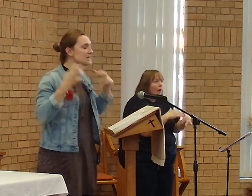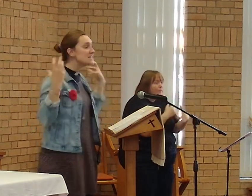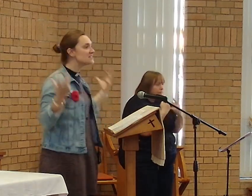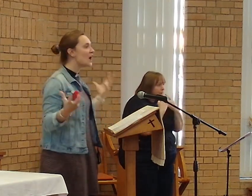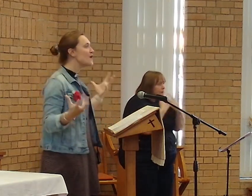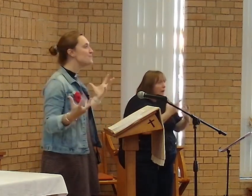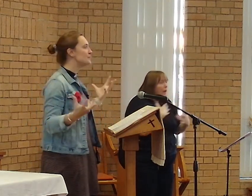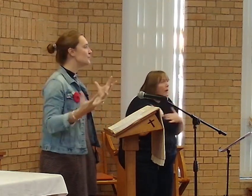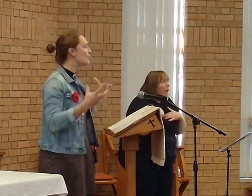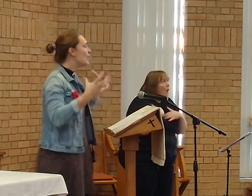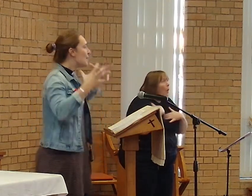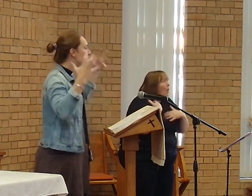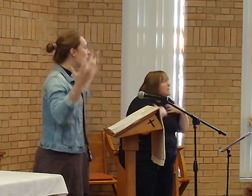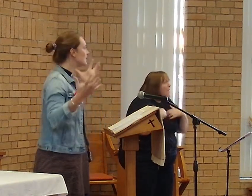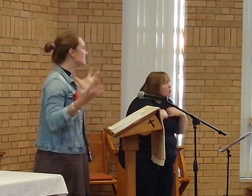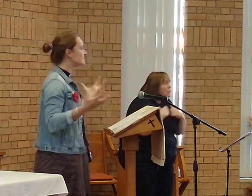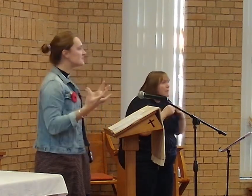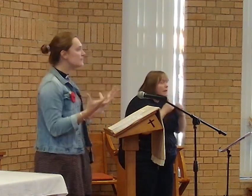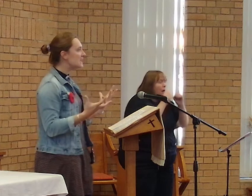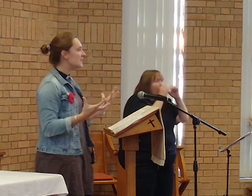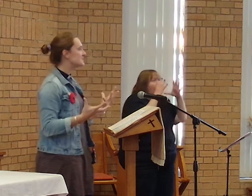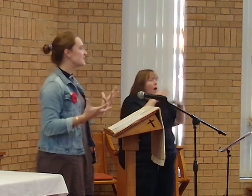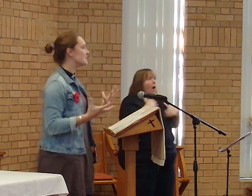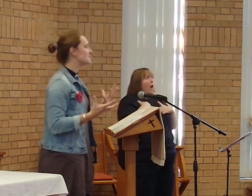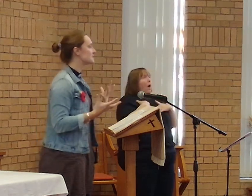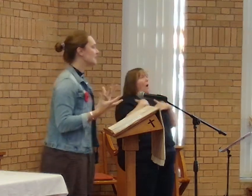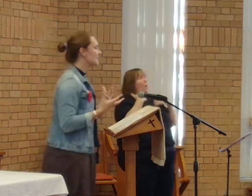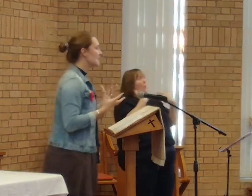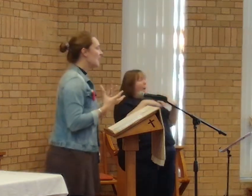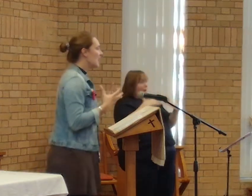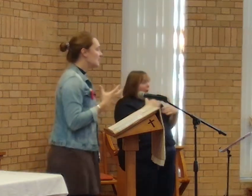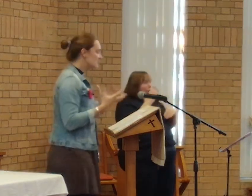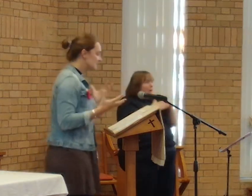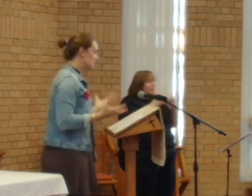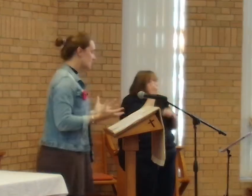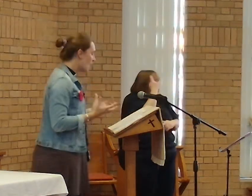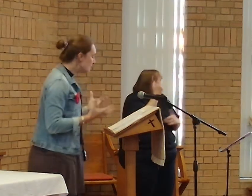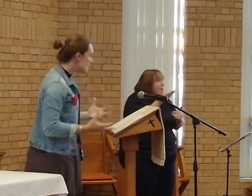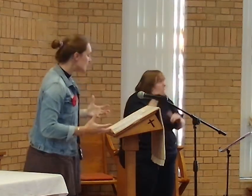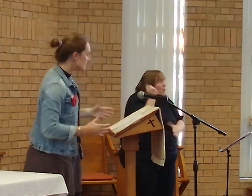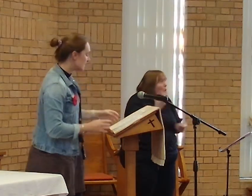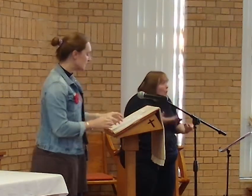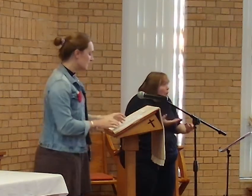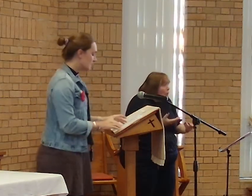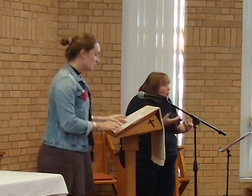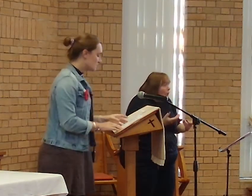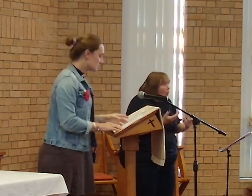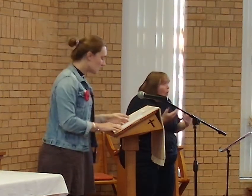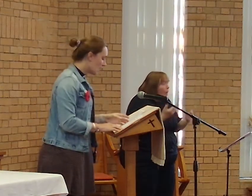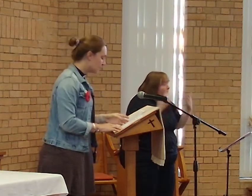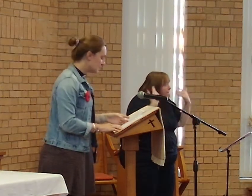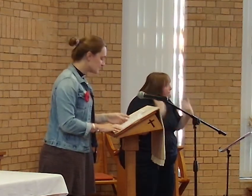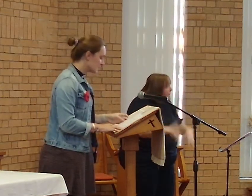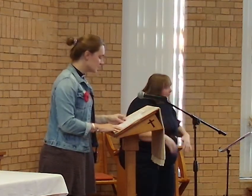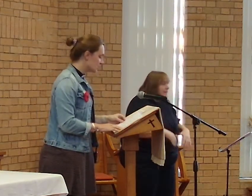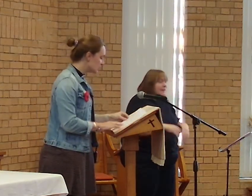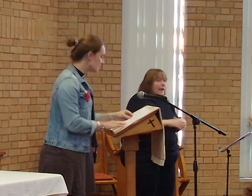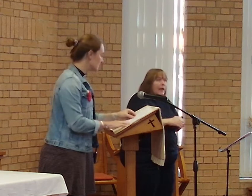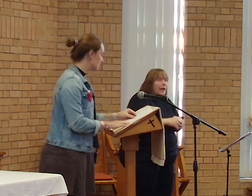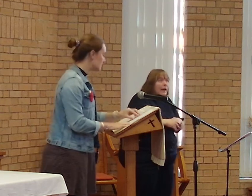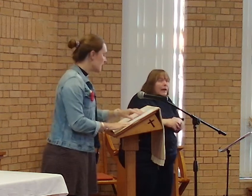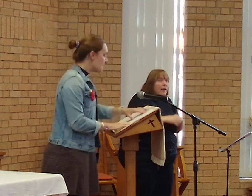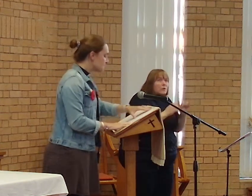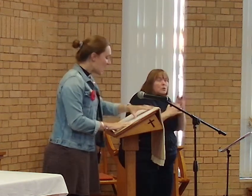to you. Your ears are open, your mind is stimulated. This is amazing. Stuff listening